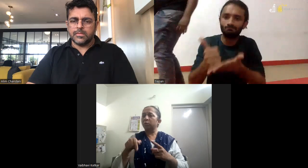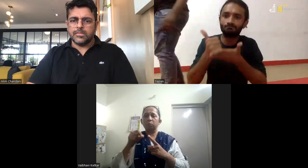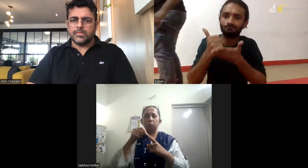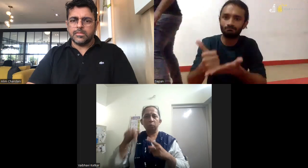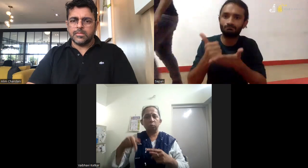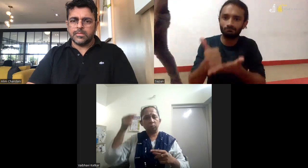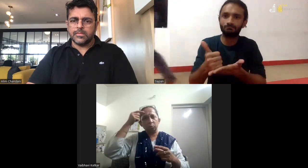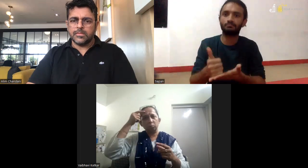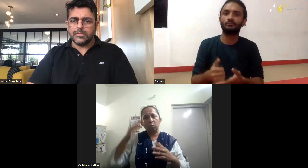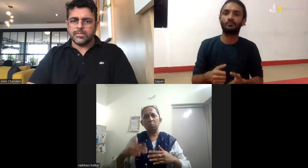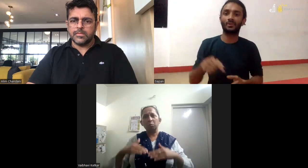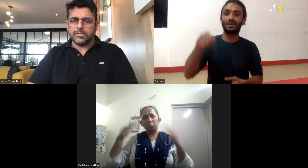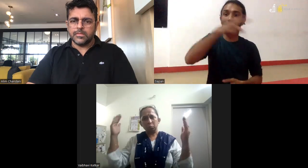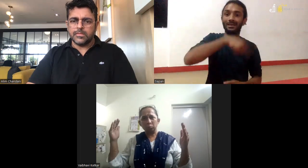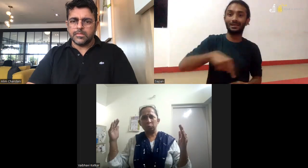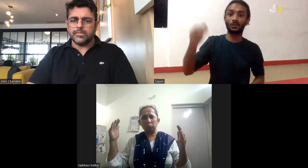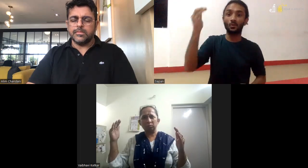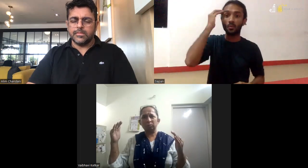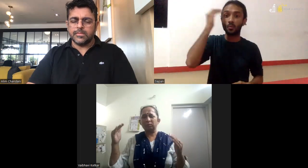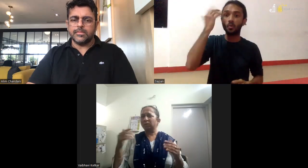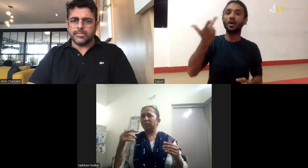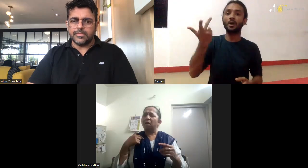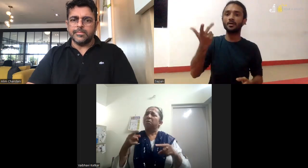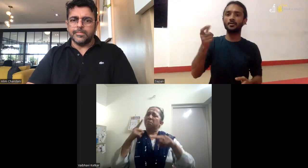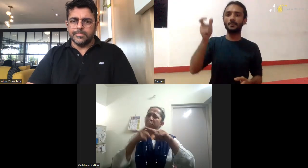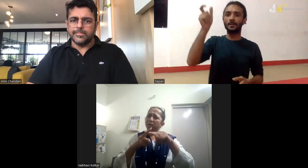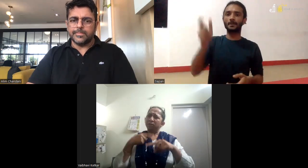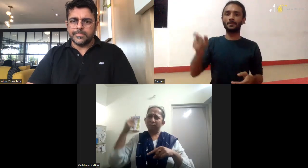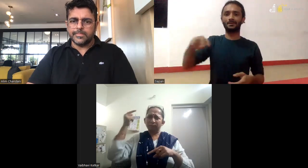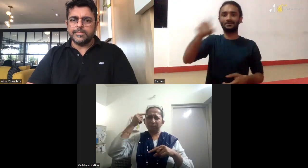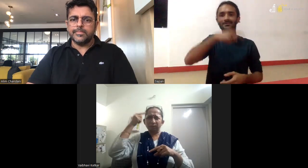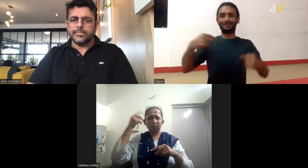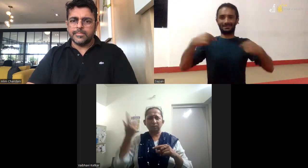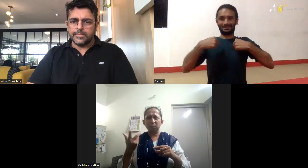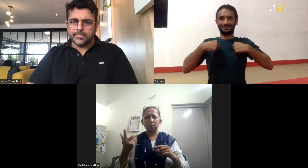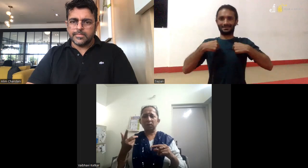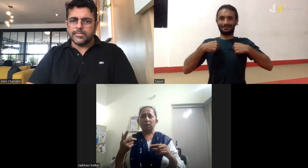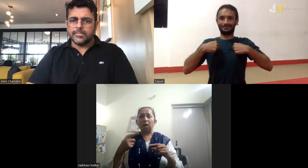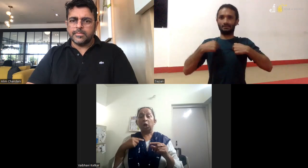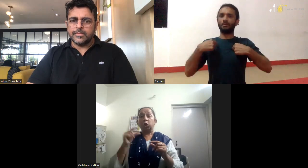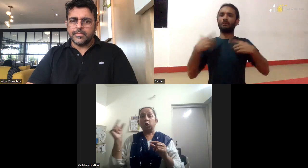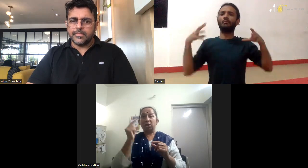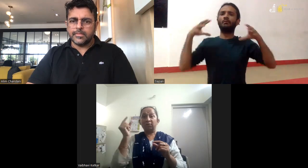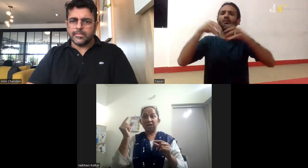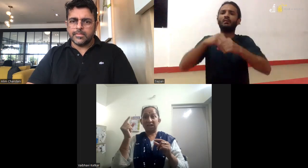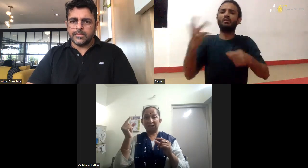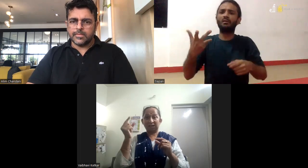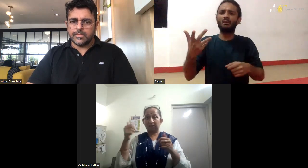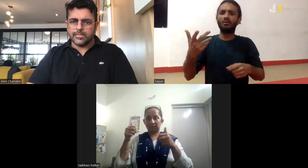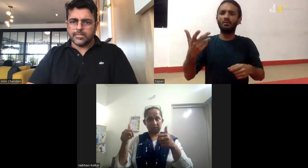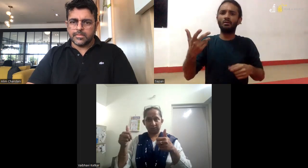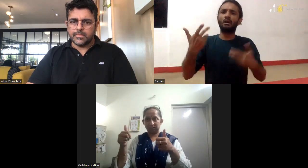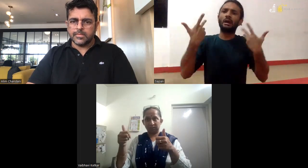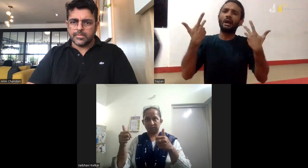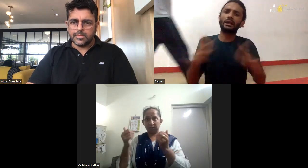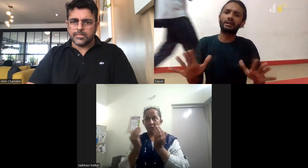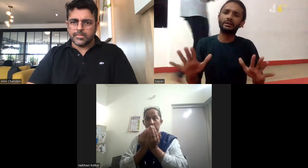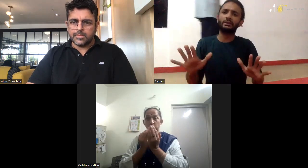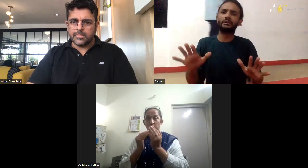from all of the four directions, like north, south, east, and west, and like helping each other, and then we can